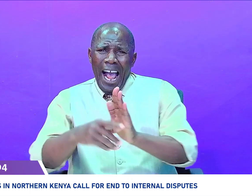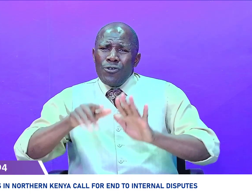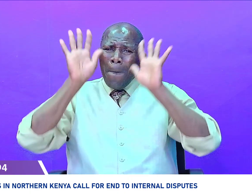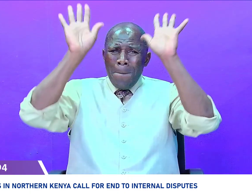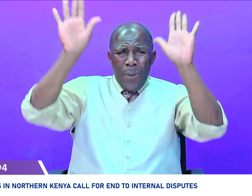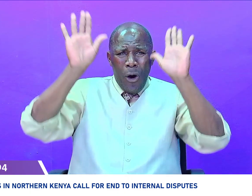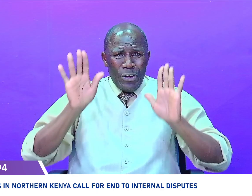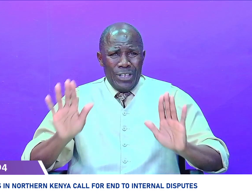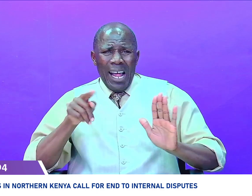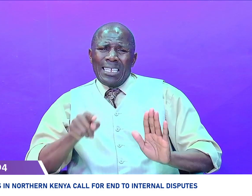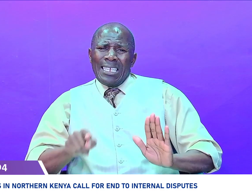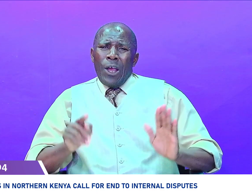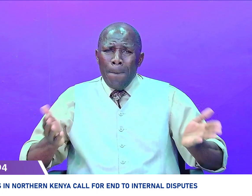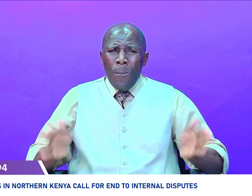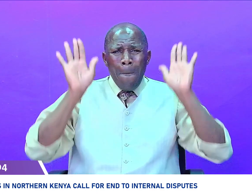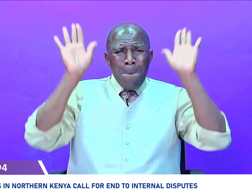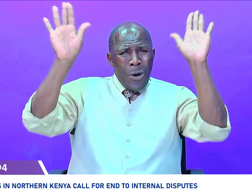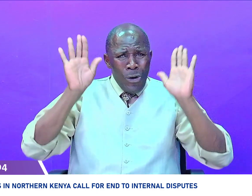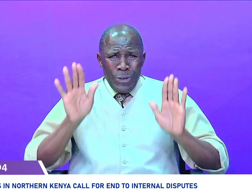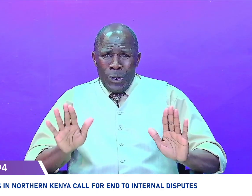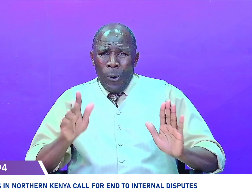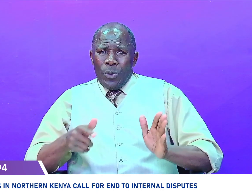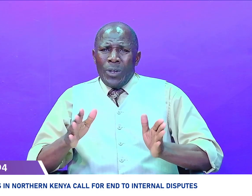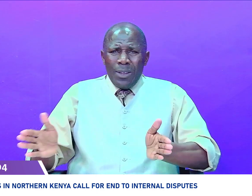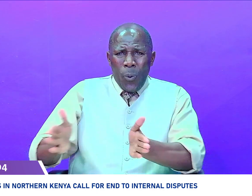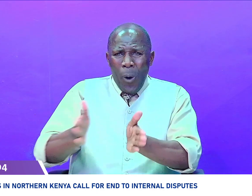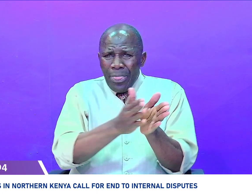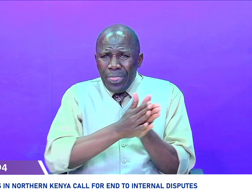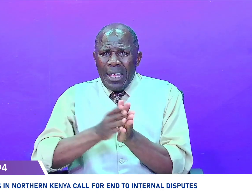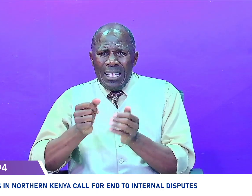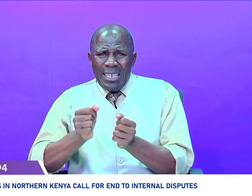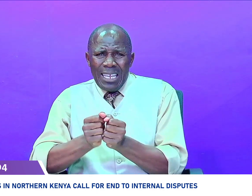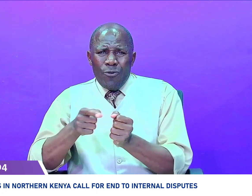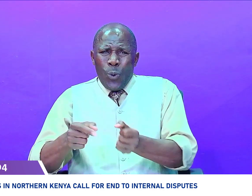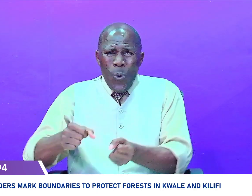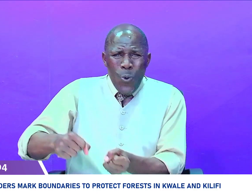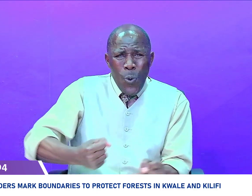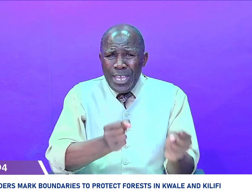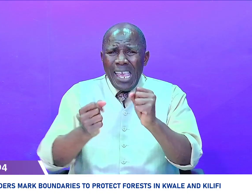The leaders also highlighted the importance of consolidating grassroots